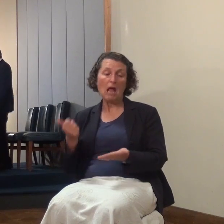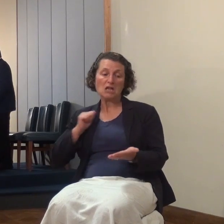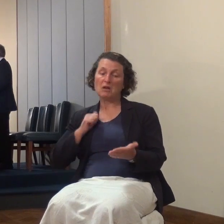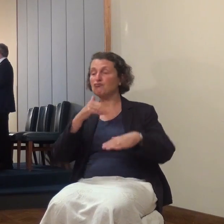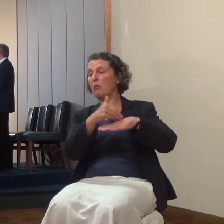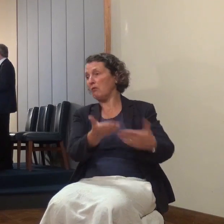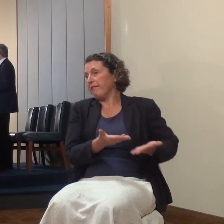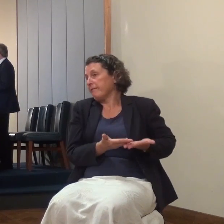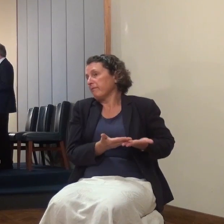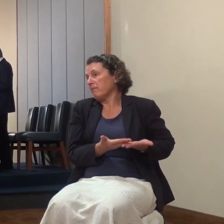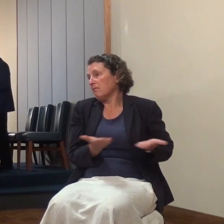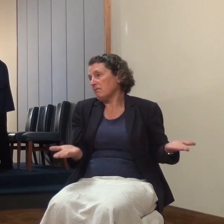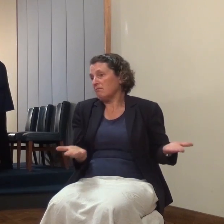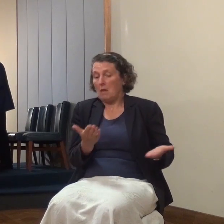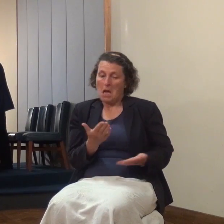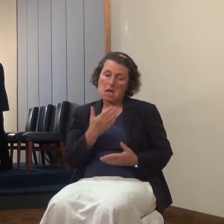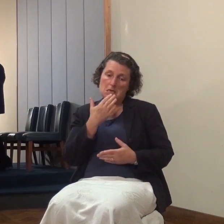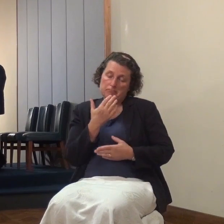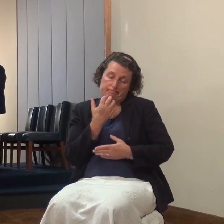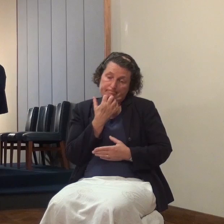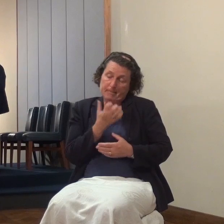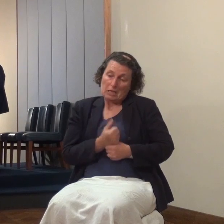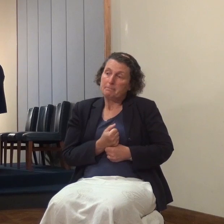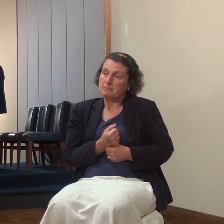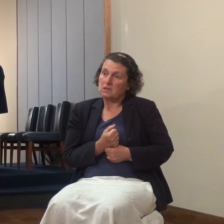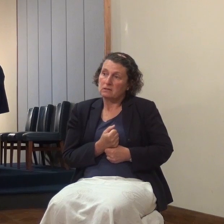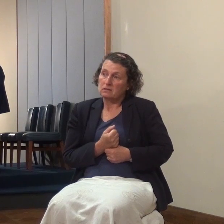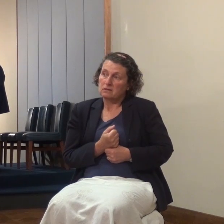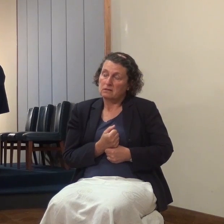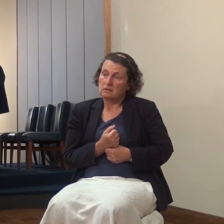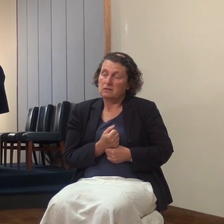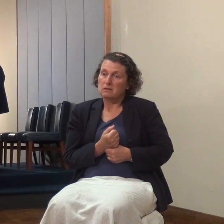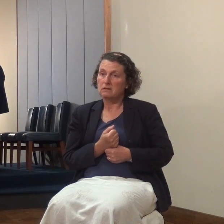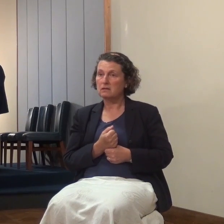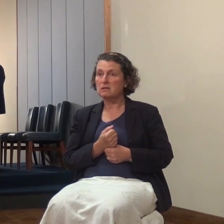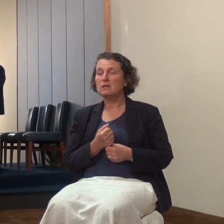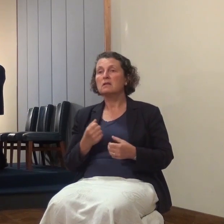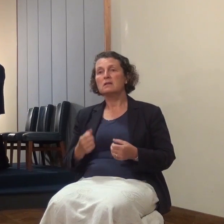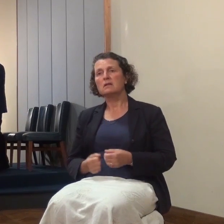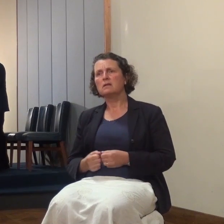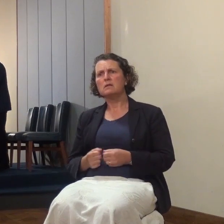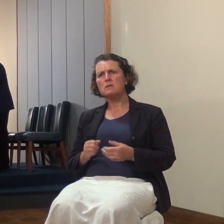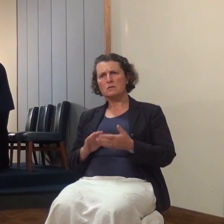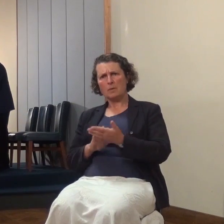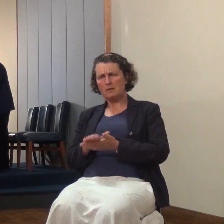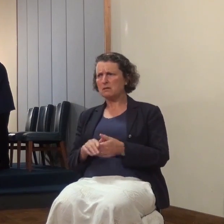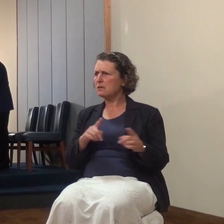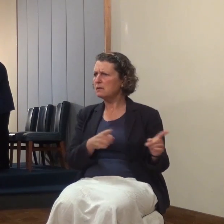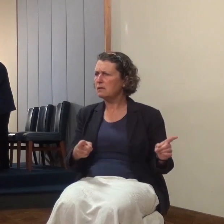is easier to accept than some other frowning providences which may assail us. So if you're the person